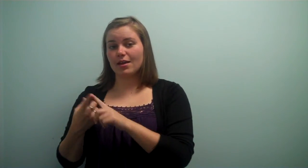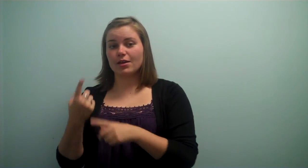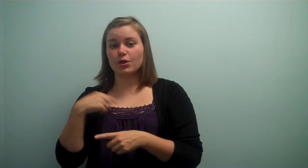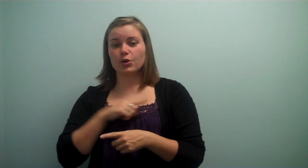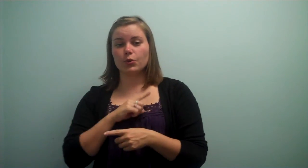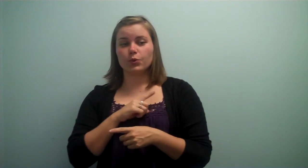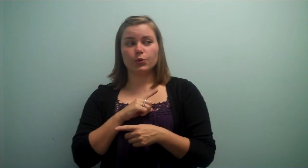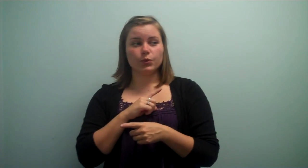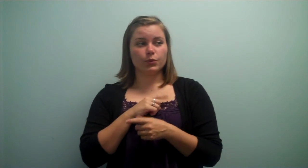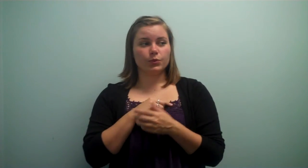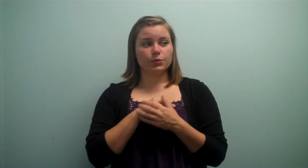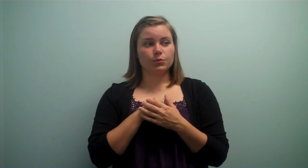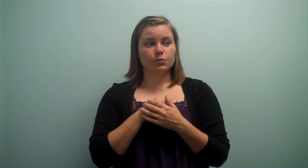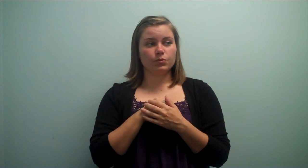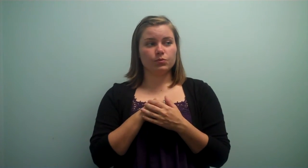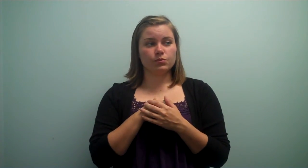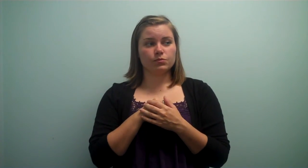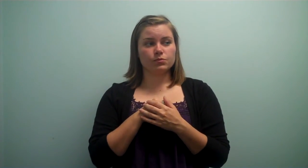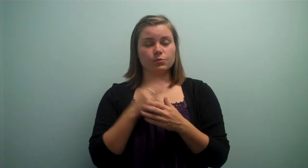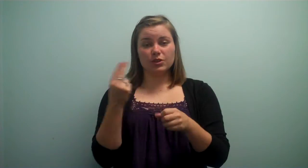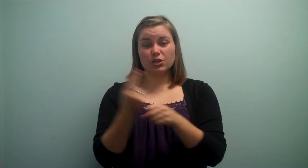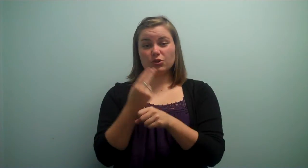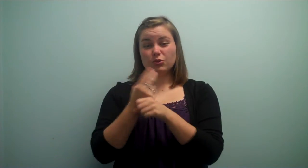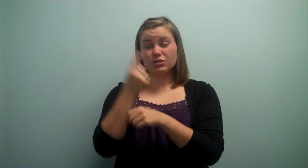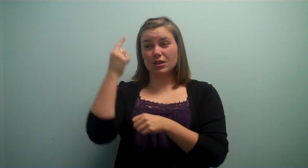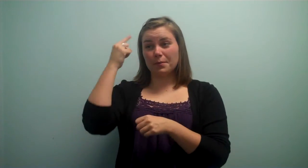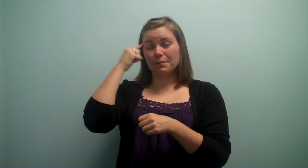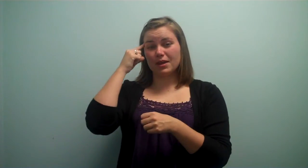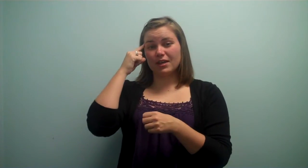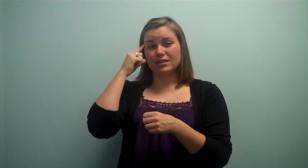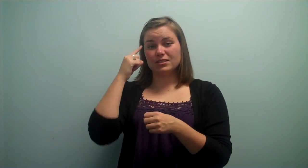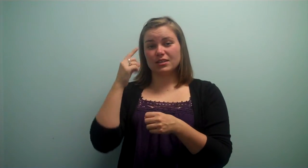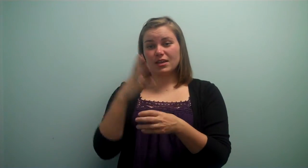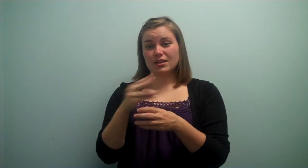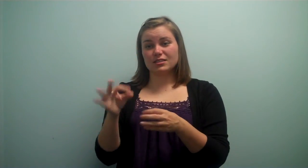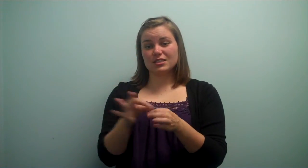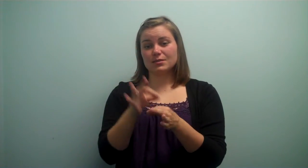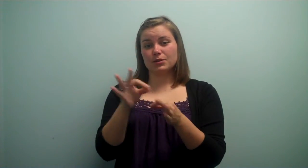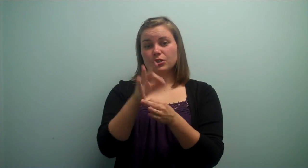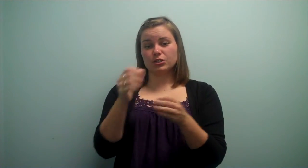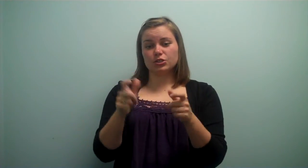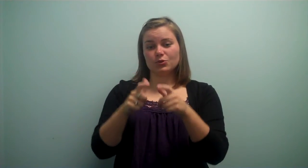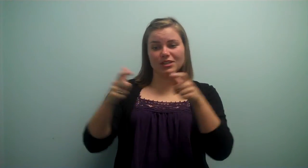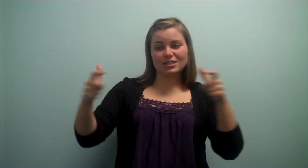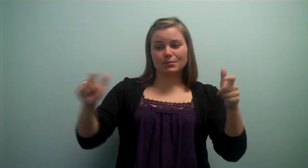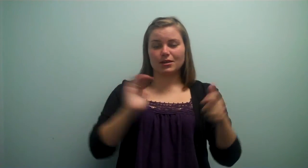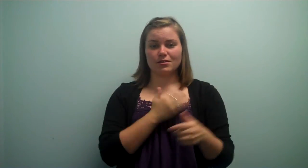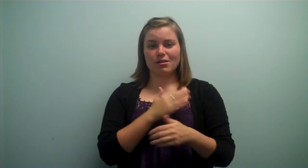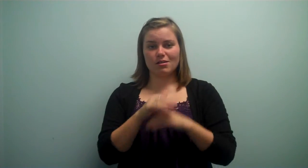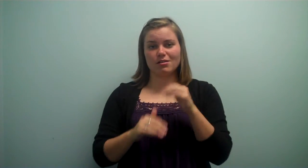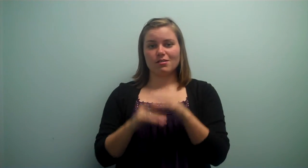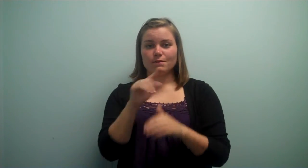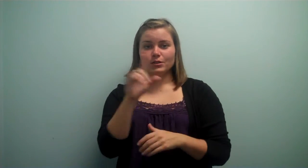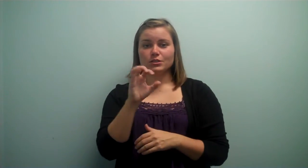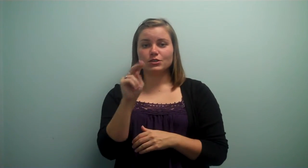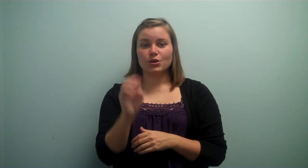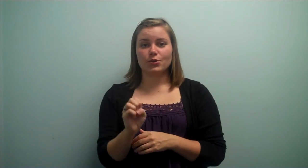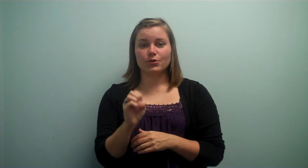direction of growth, use our minds and strength of spirit to expand our personal comfort zone, and learn